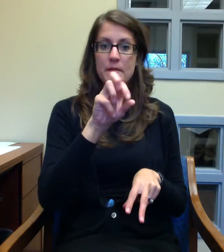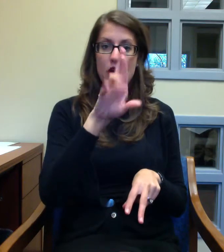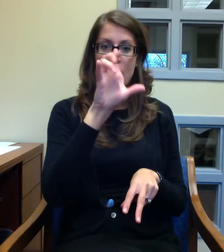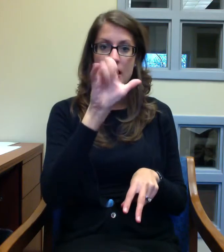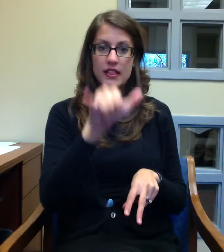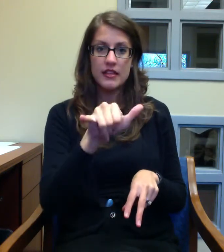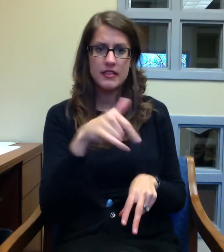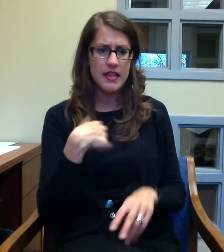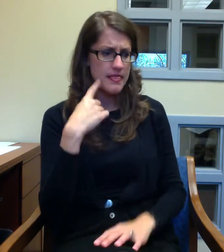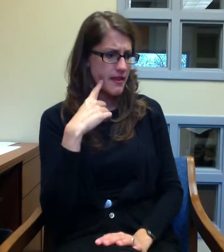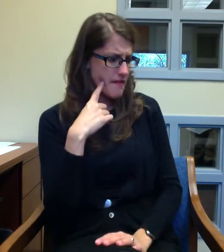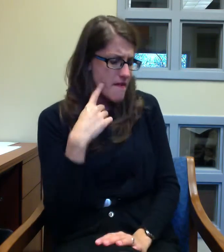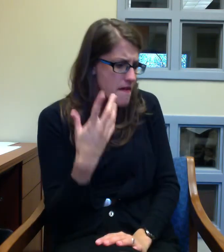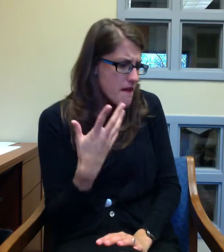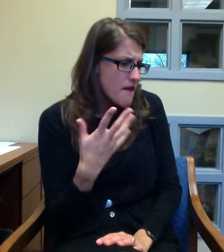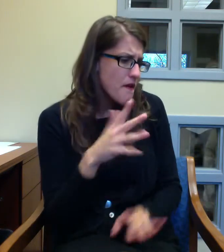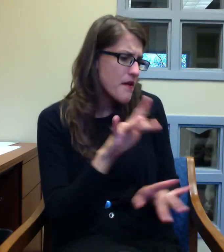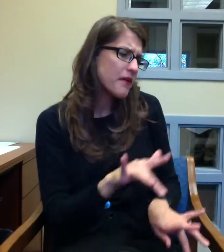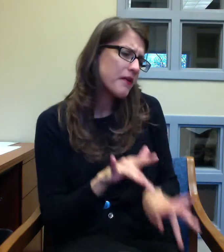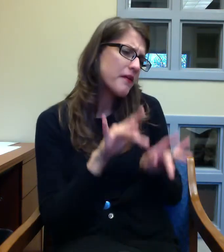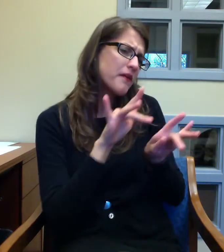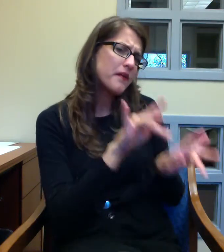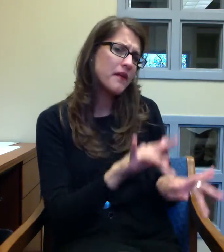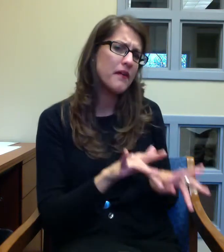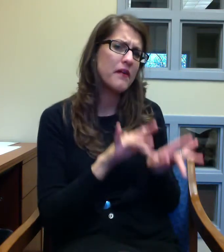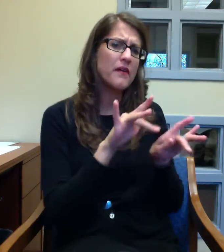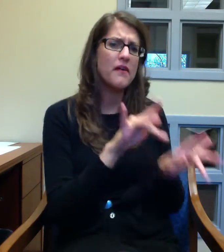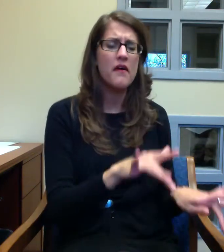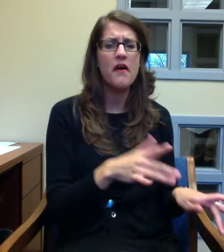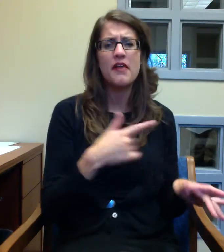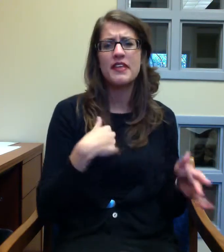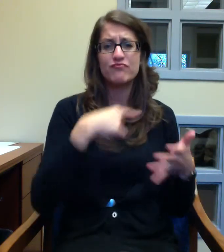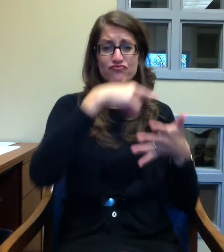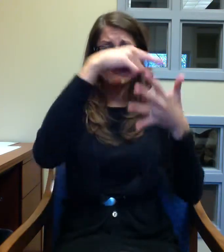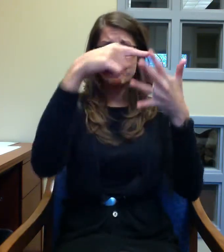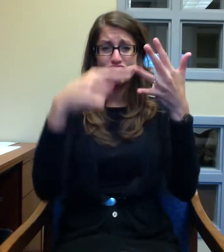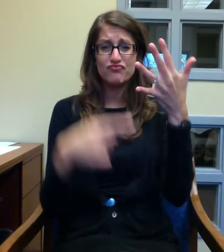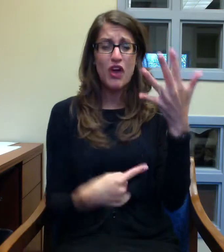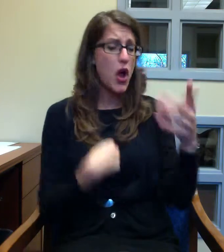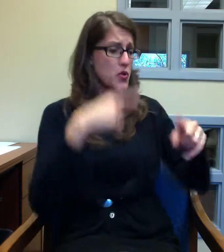They inevitably bring up all the things Marley cannot do, and they feel sorry for her.